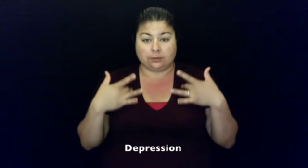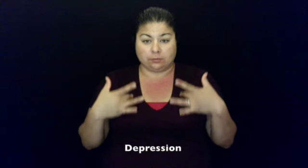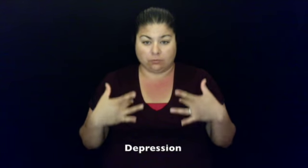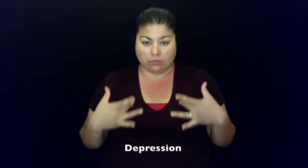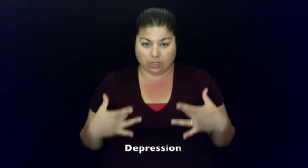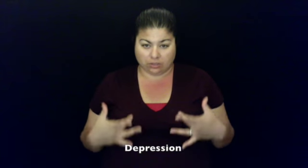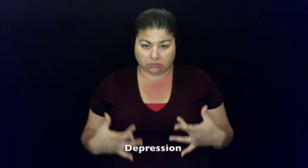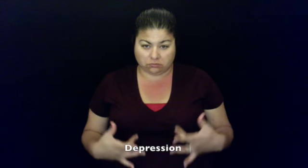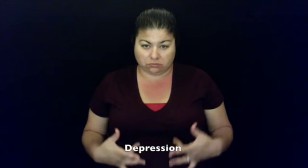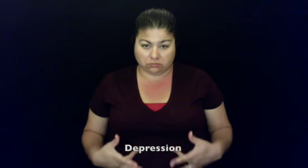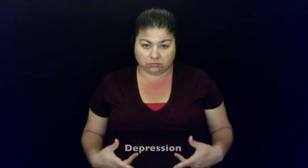Depression.